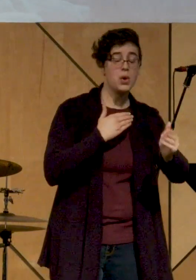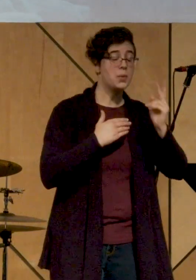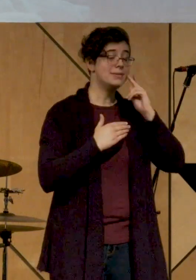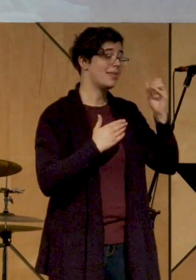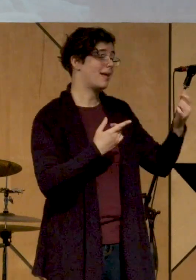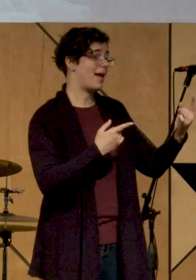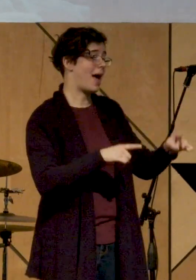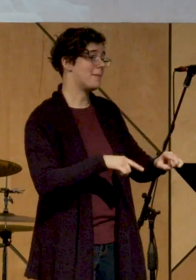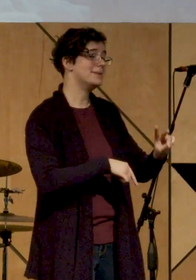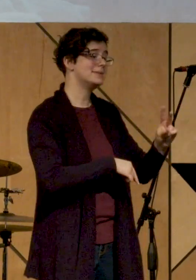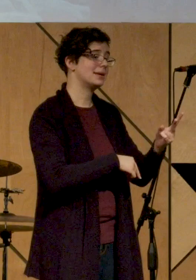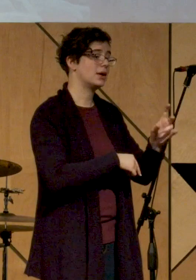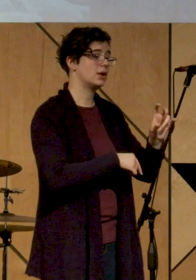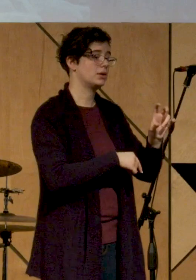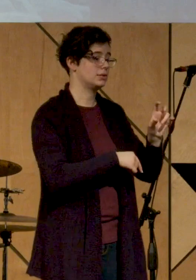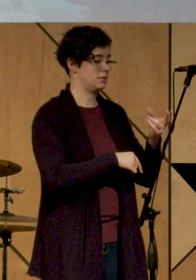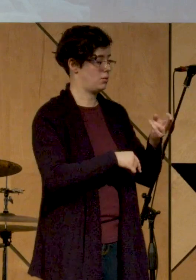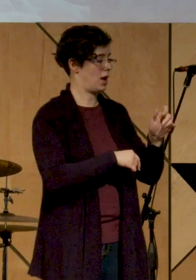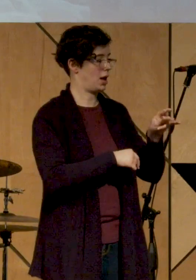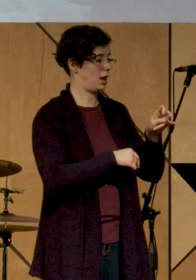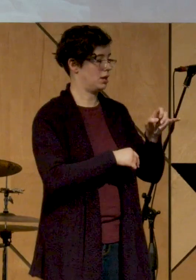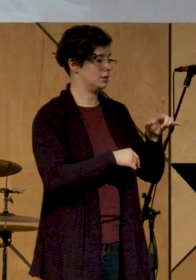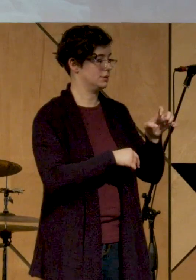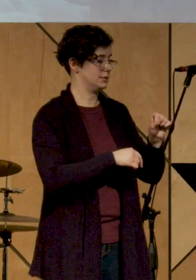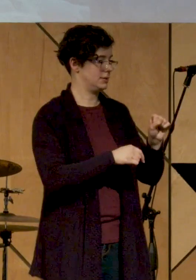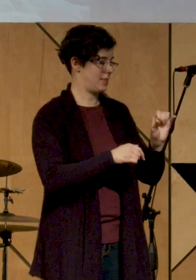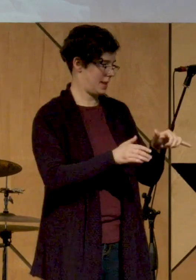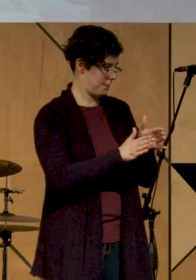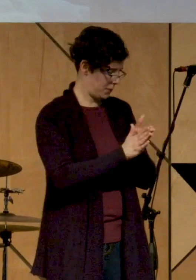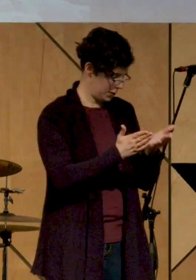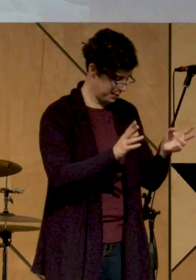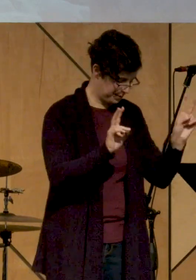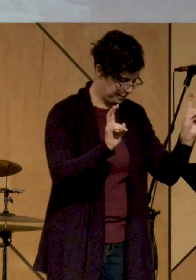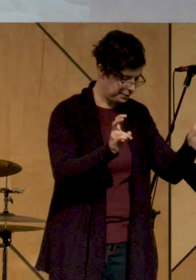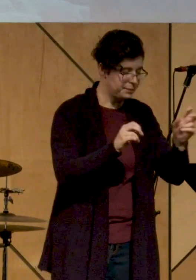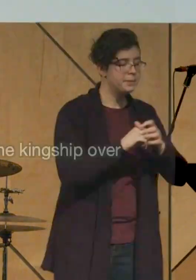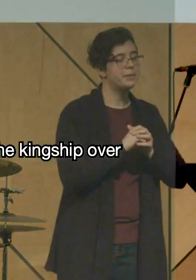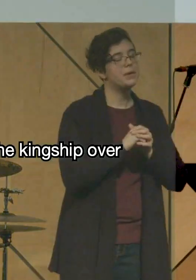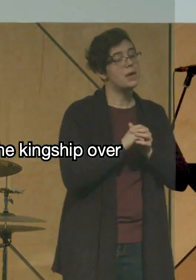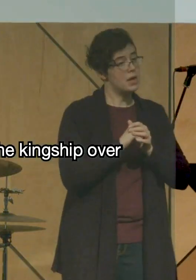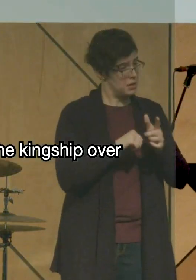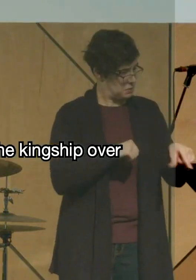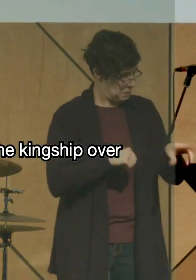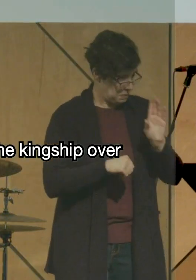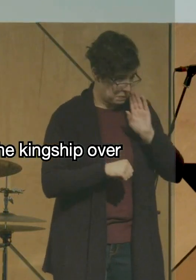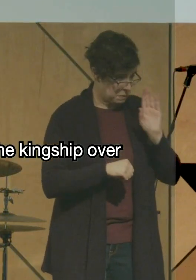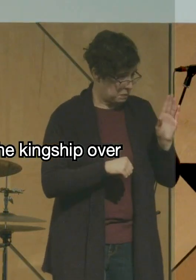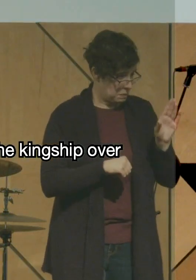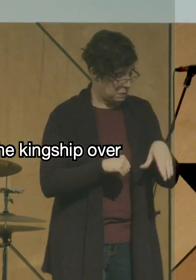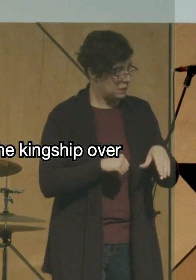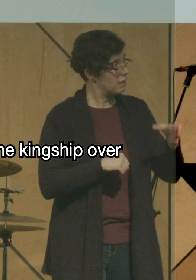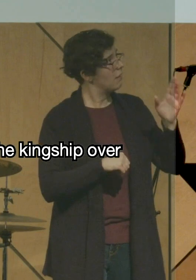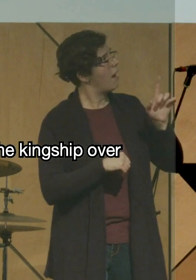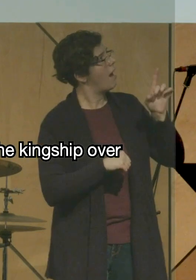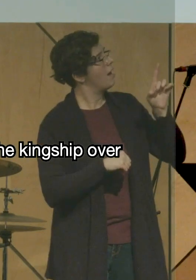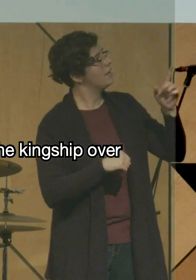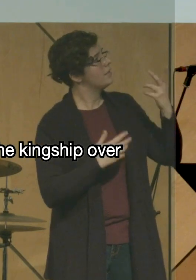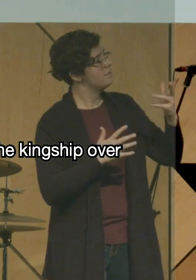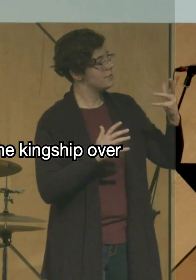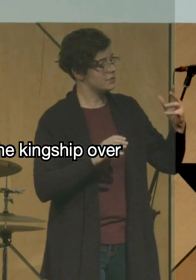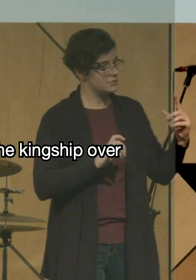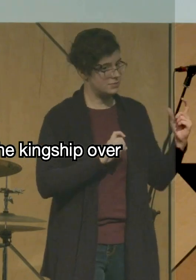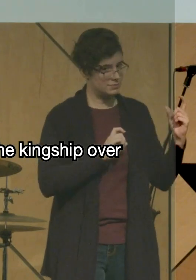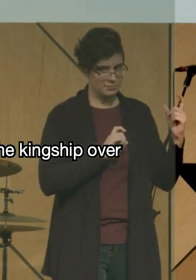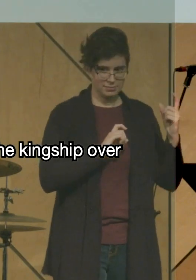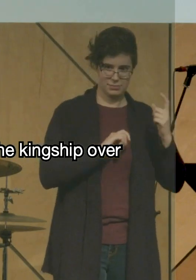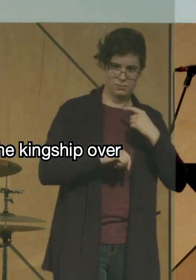later on in 2 Chronicles. The Bible says this, ought you not to know that the Lord God of Israel gave the